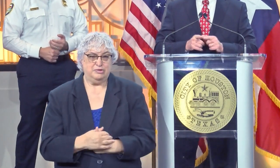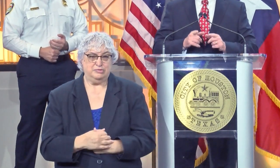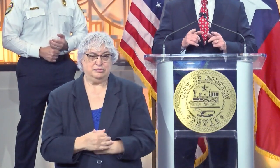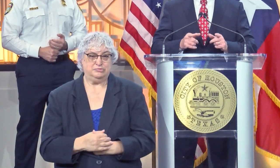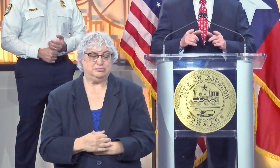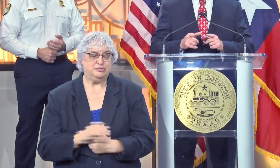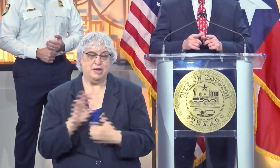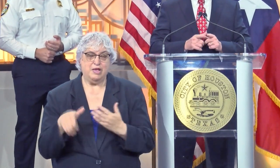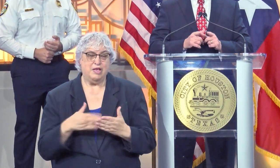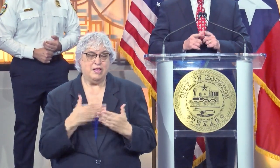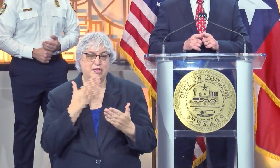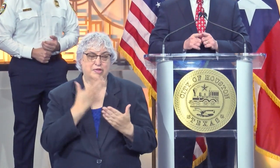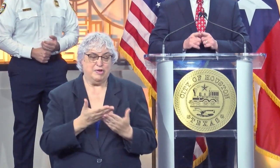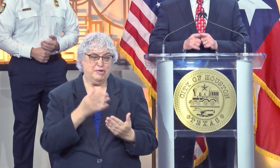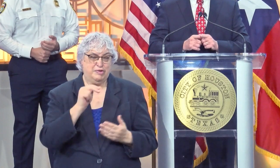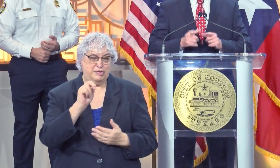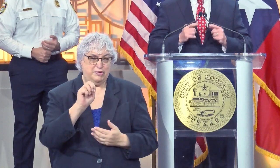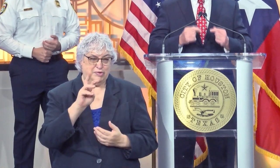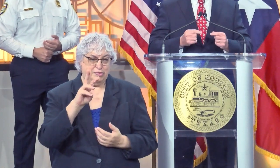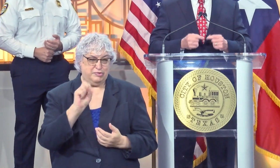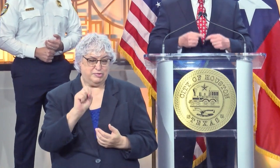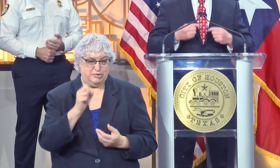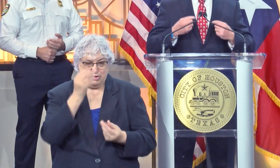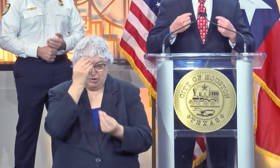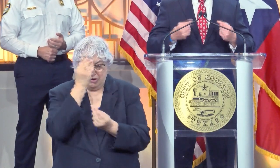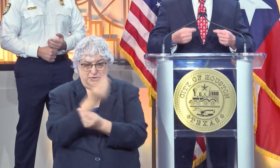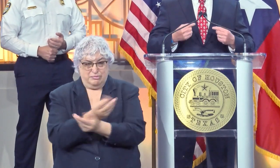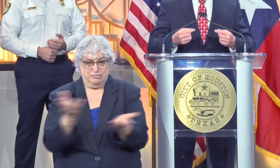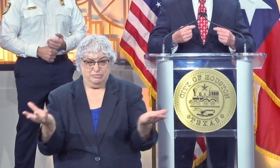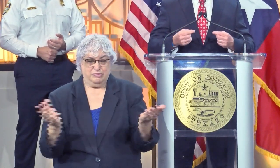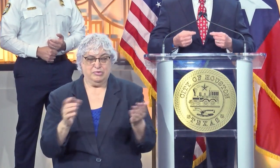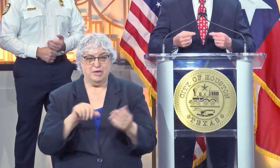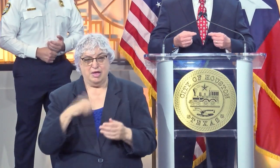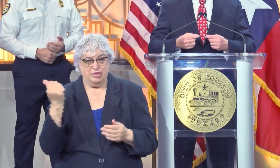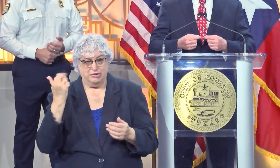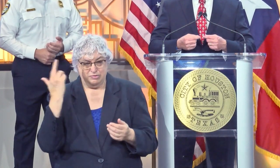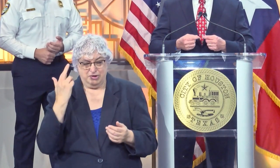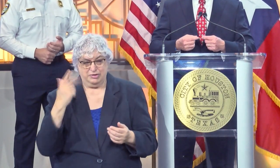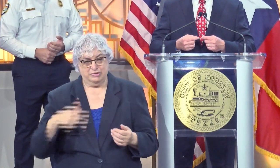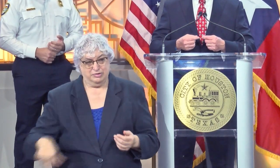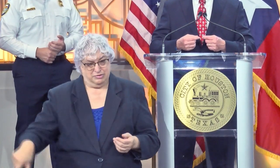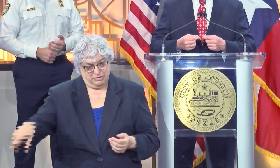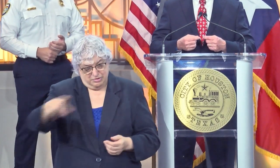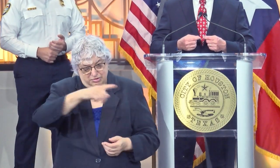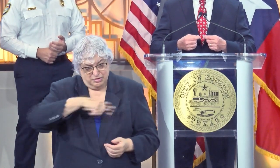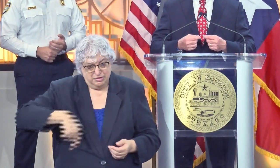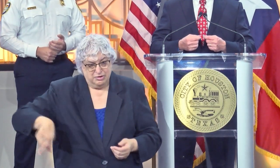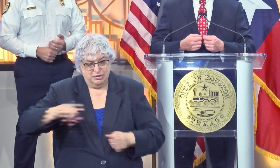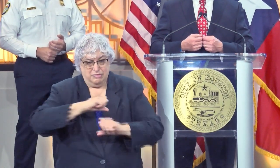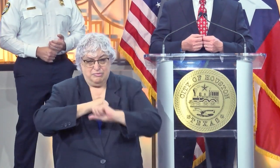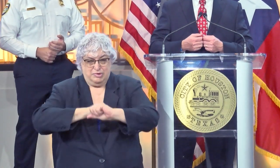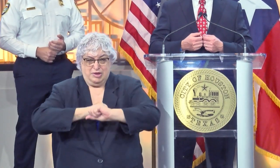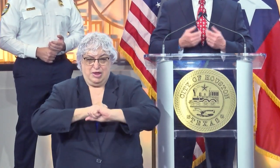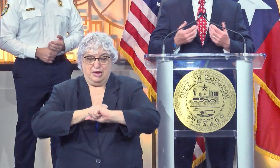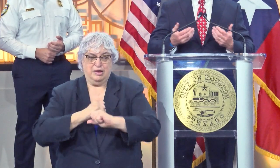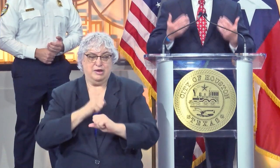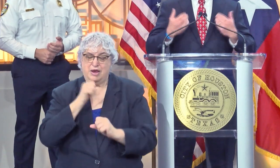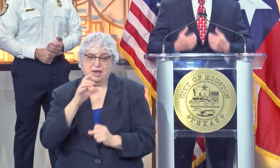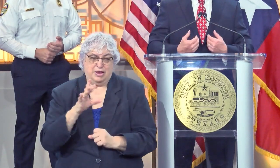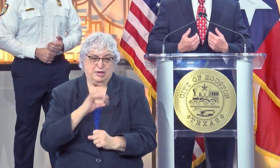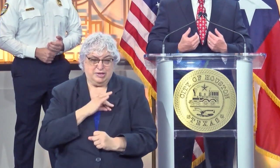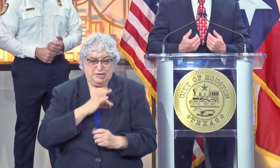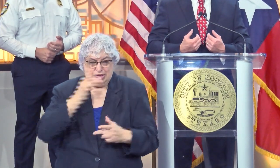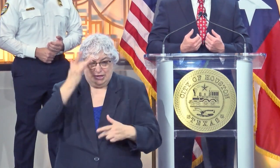mutation. So those are all very good news, and those are all important news. But I just want to underscore there's yet another reason for folks to protect themselves and not get infected in the first